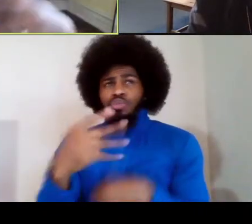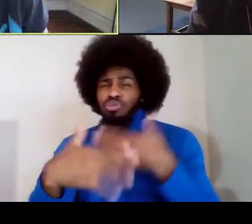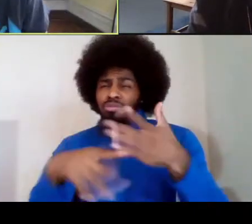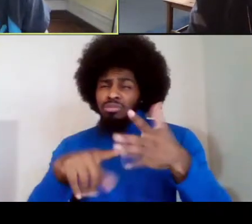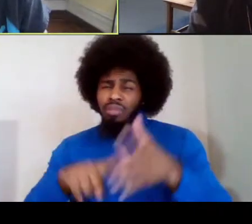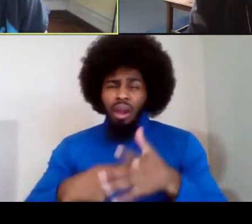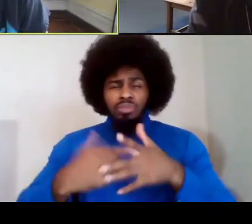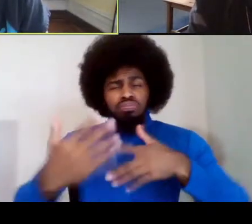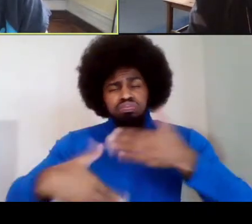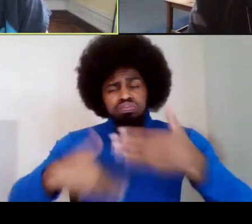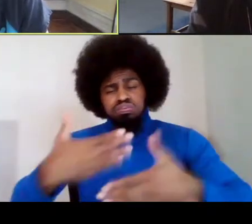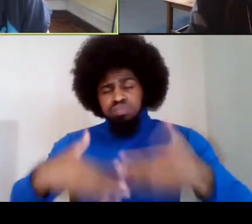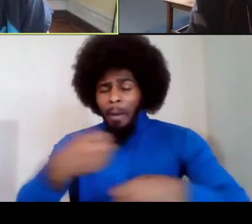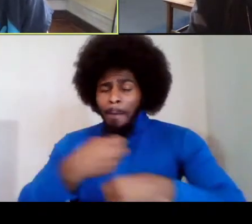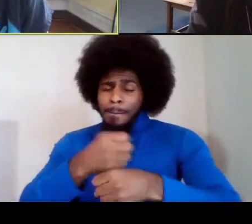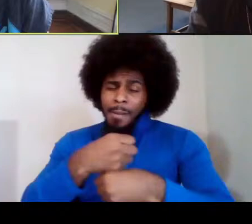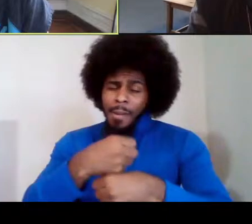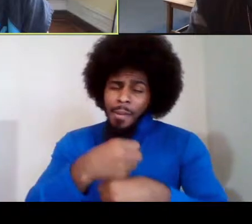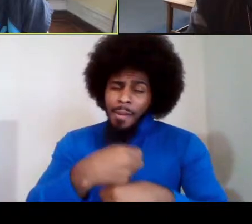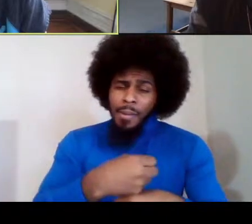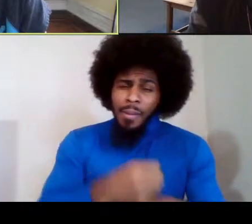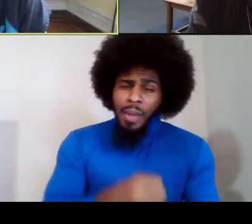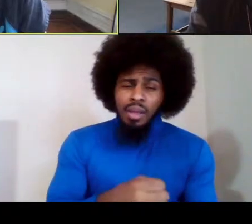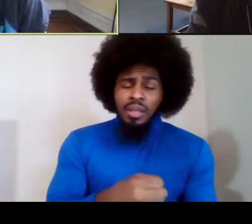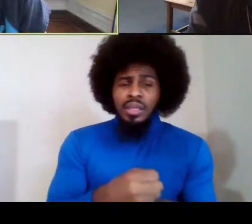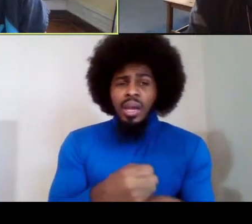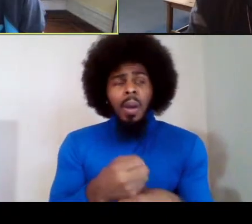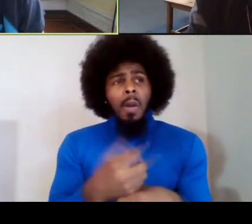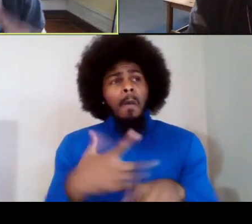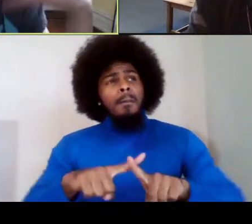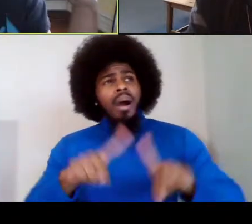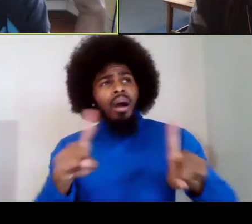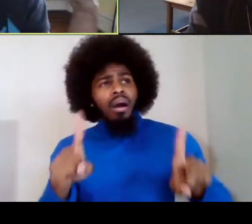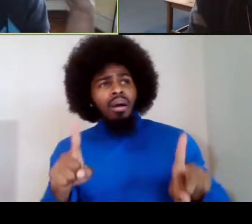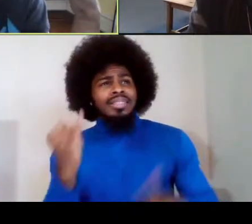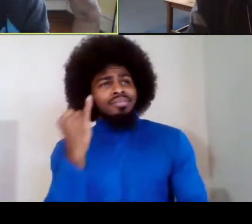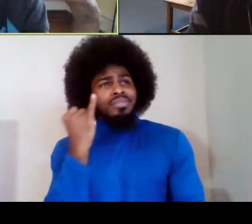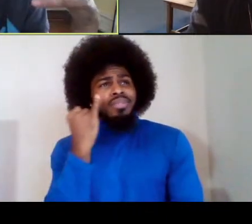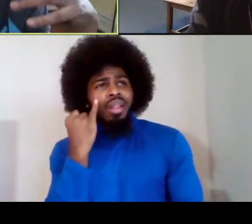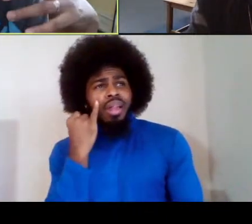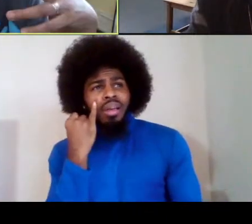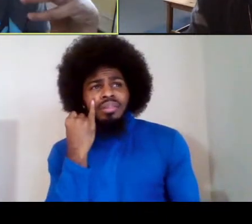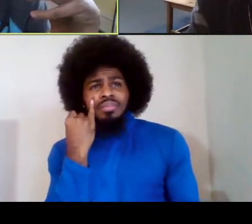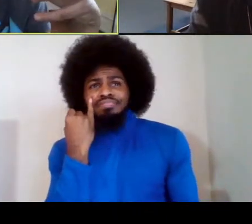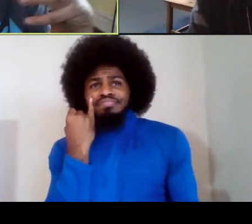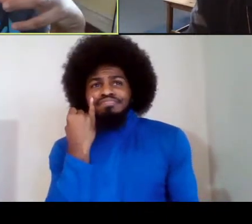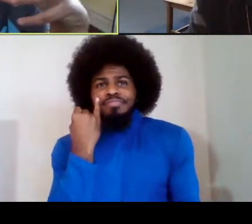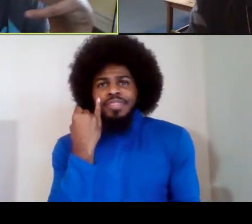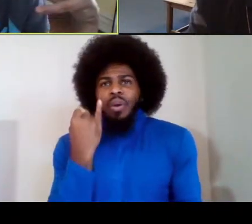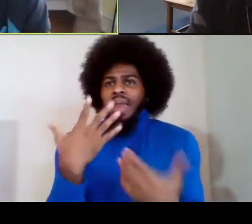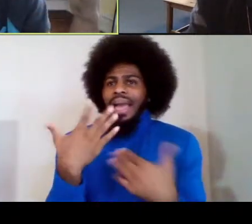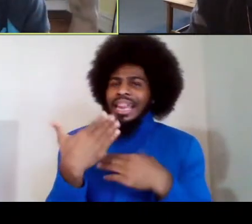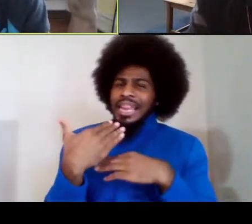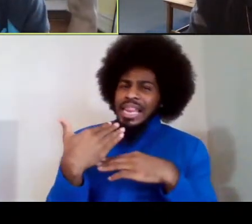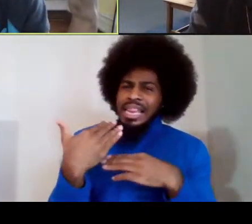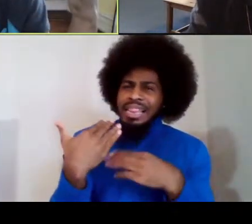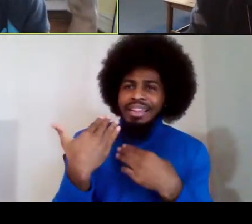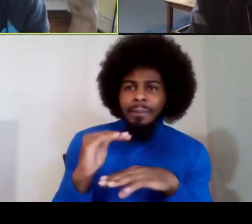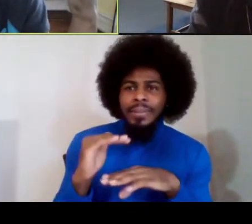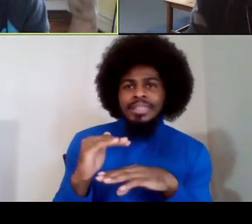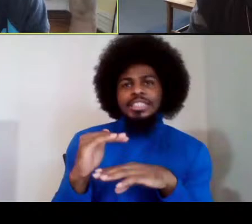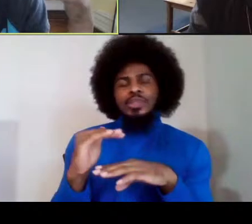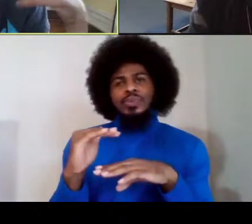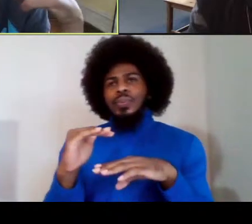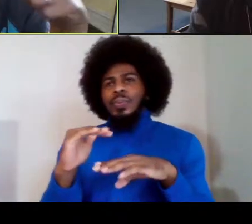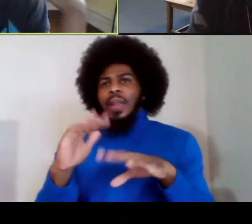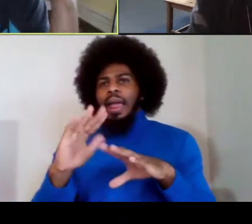know, if you're working from a place that's ancestral, or you're working from a place where the information is the cycle, that's not the